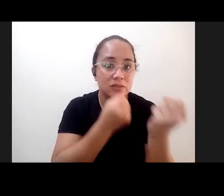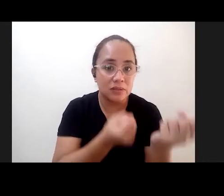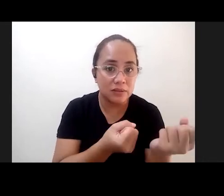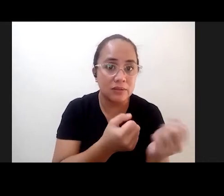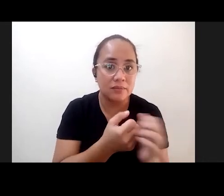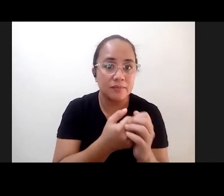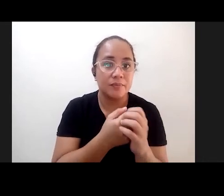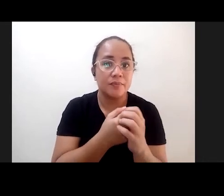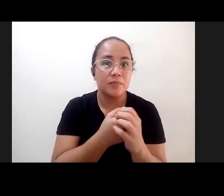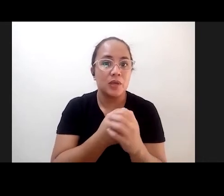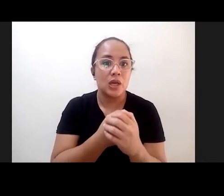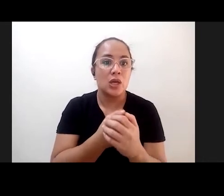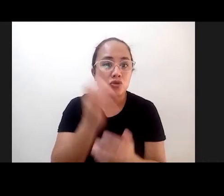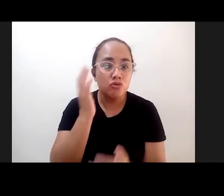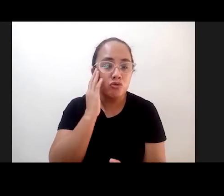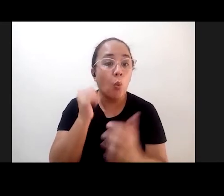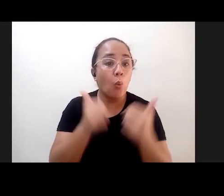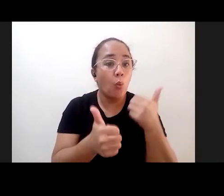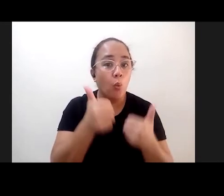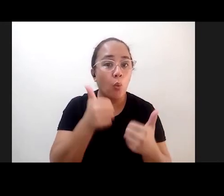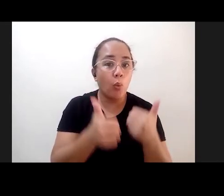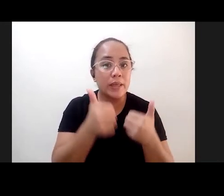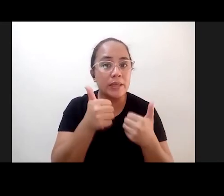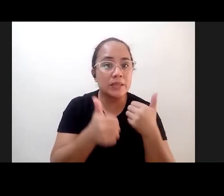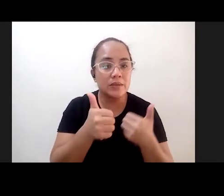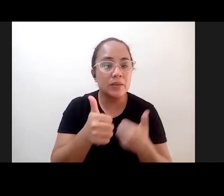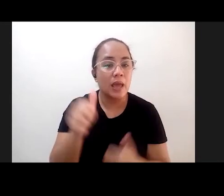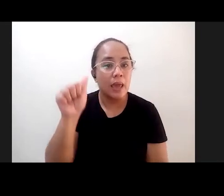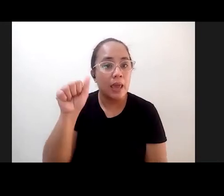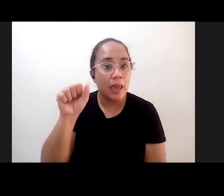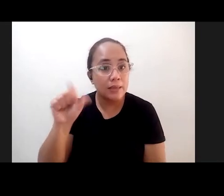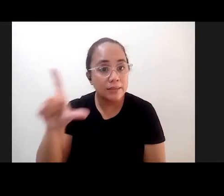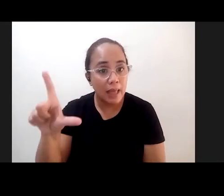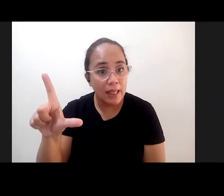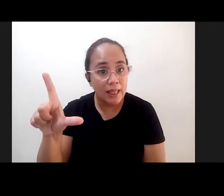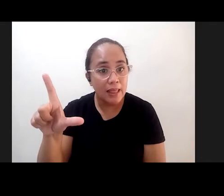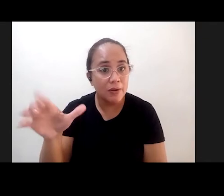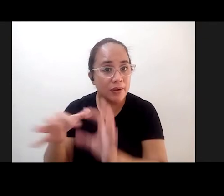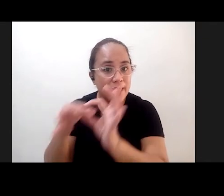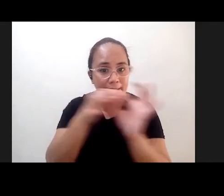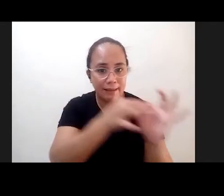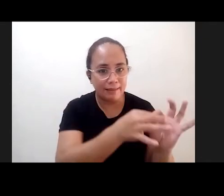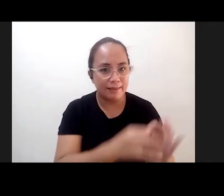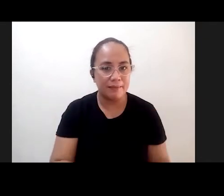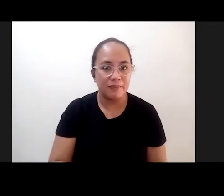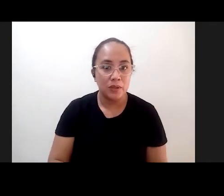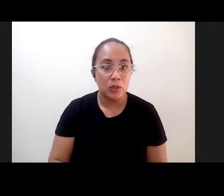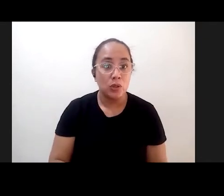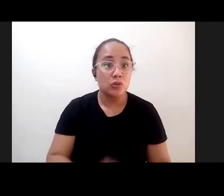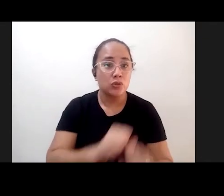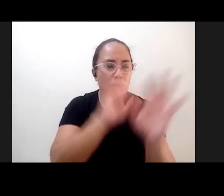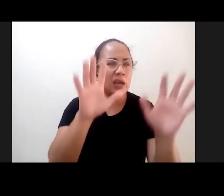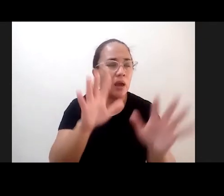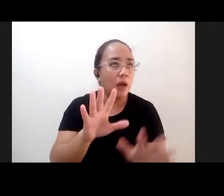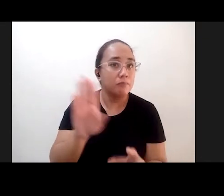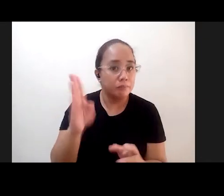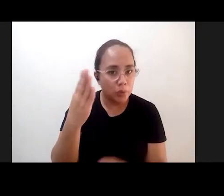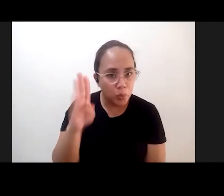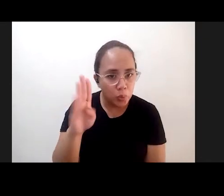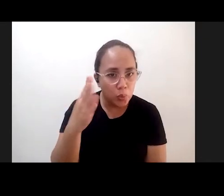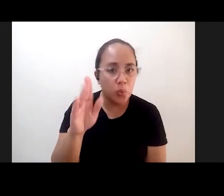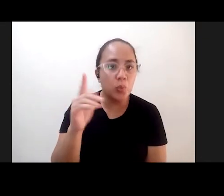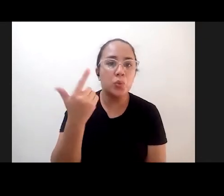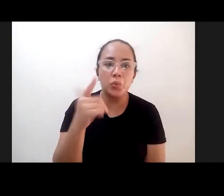know which of these signs are ASL related. So clearly blue, green,